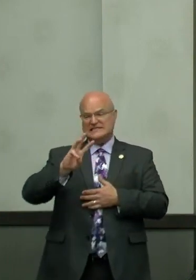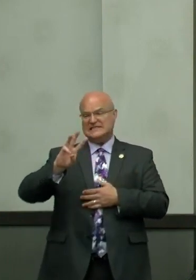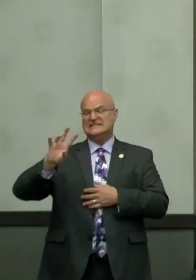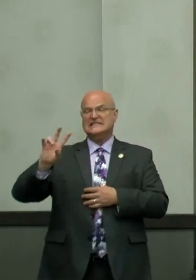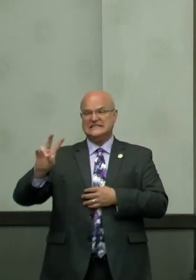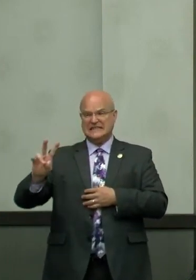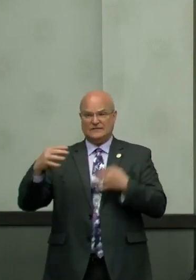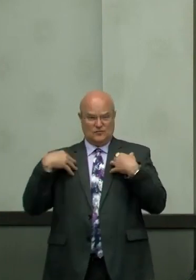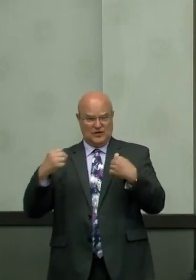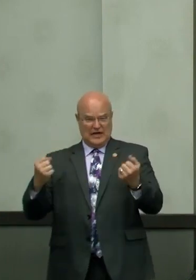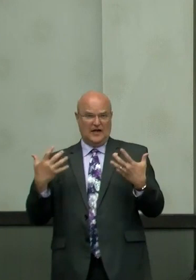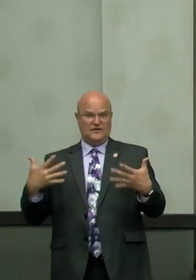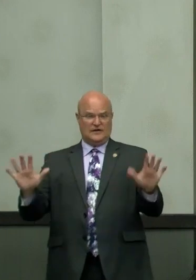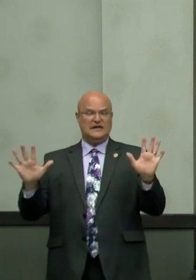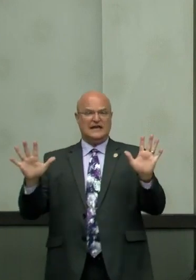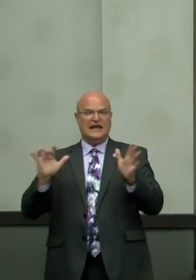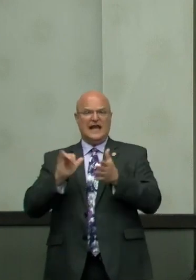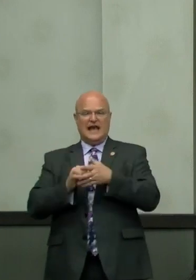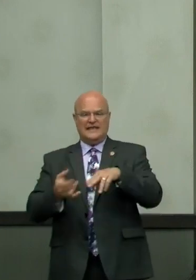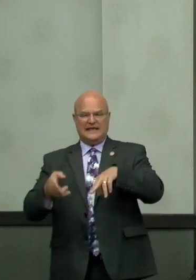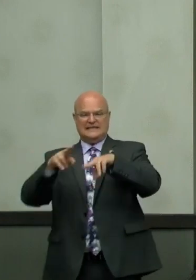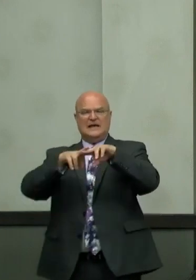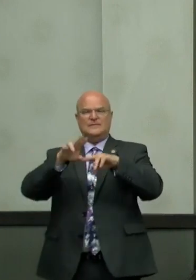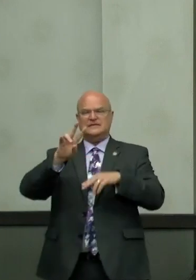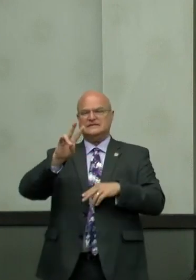2,867 who have recovered, and that's up